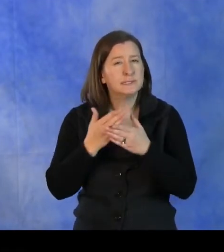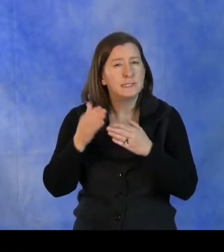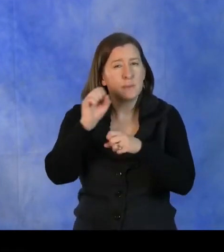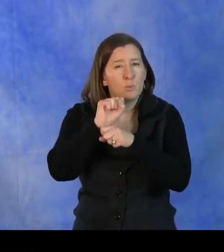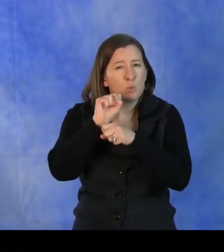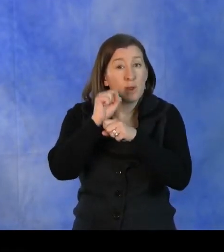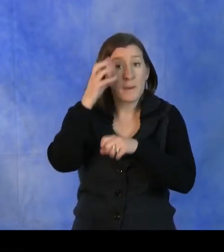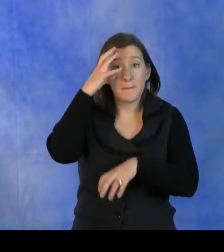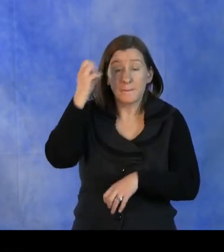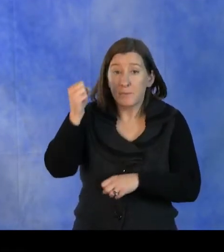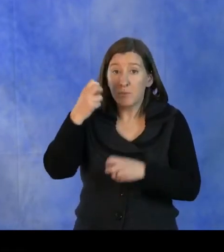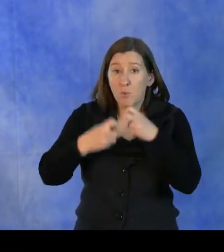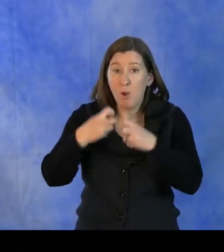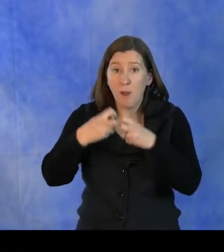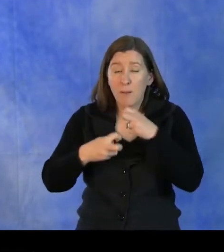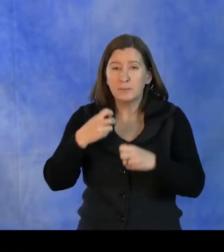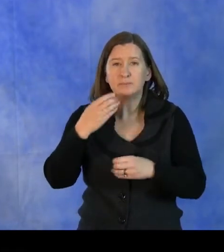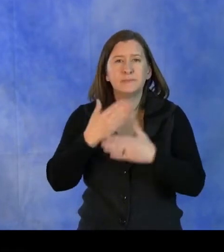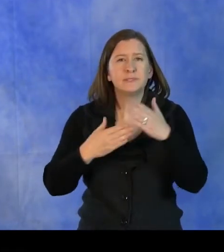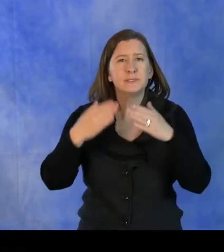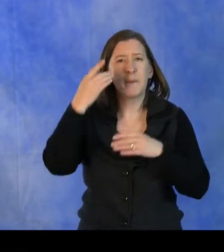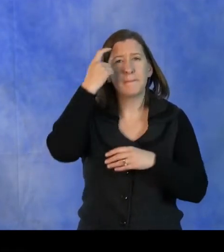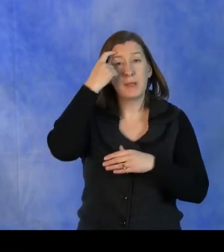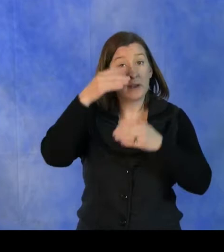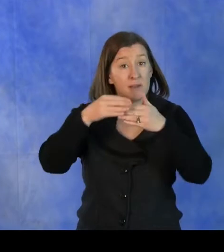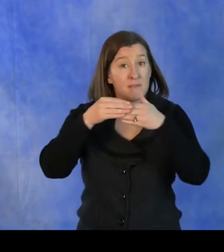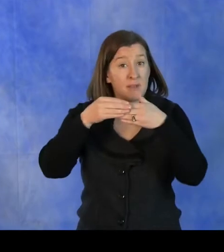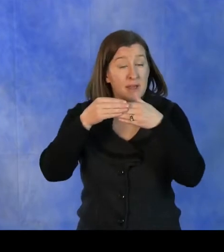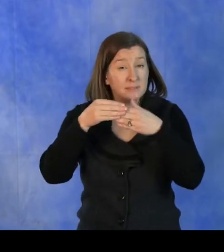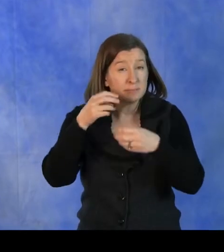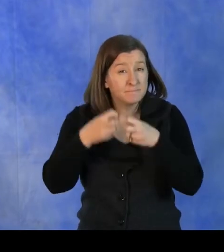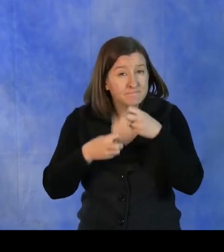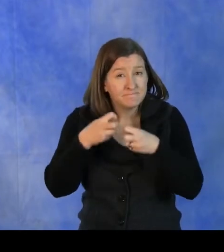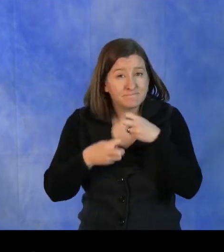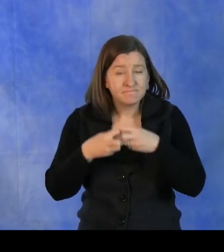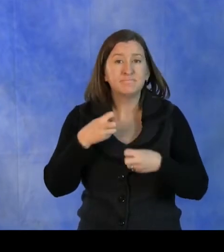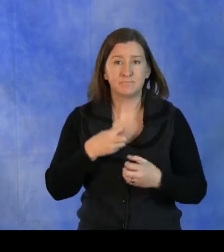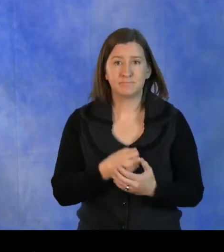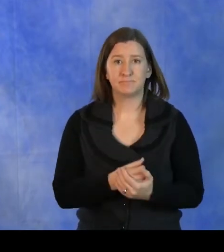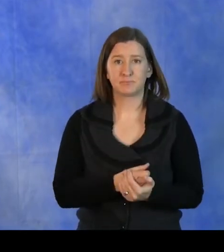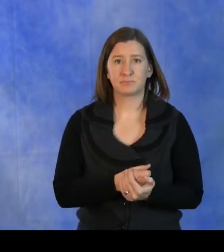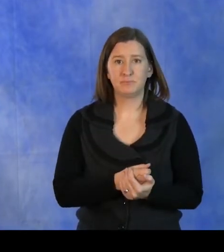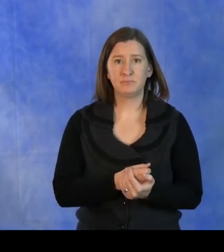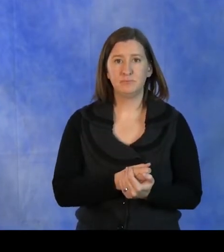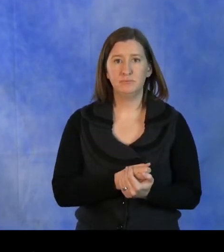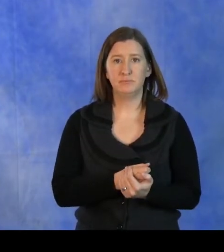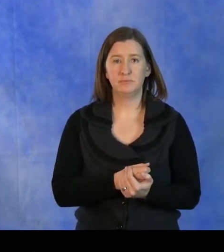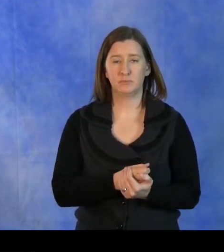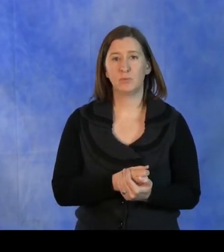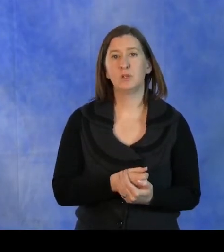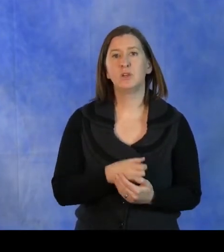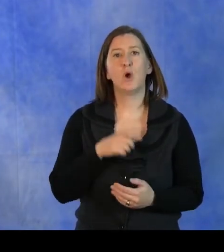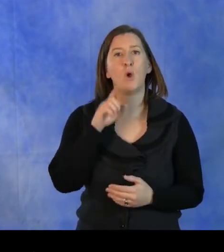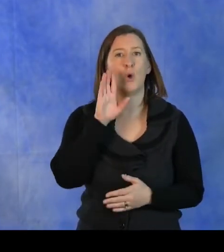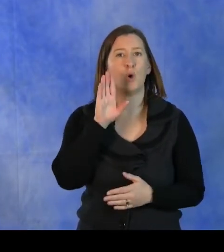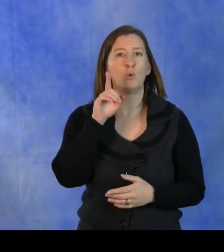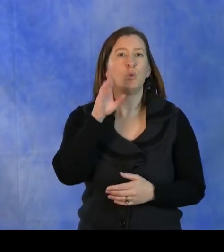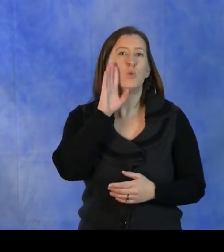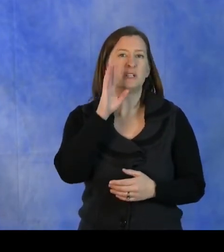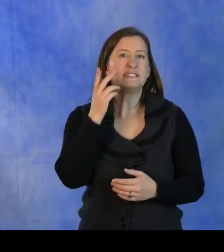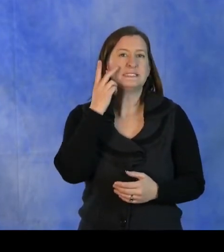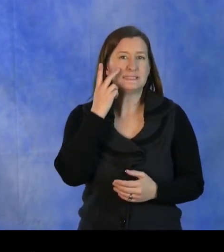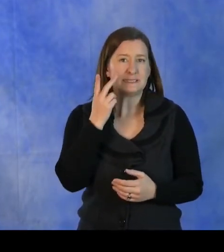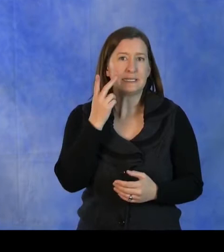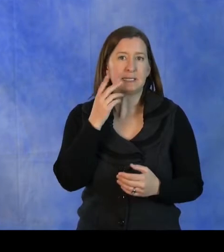as ADHD, some working memory problems, some mental flexibility problems.